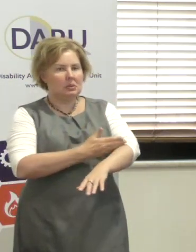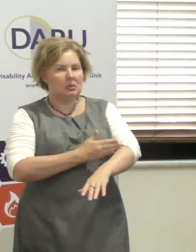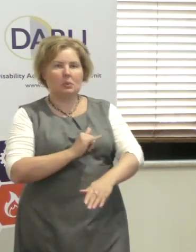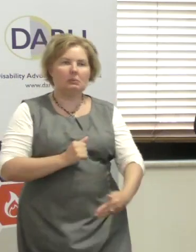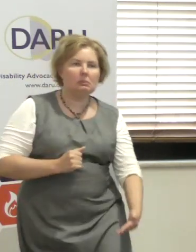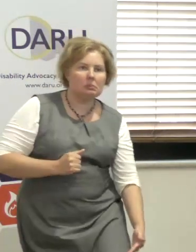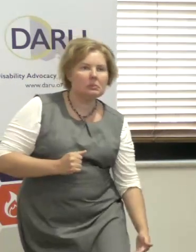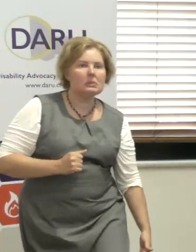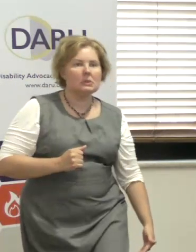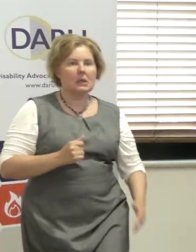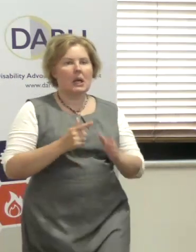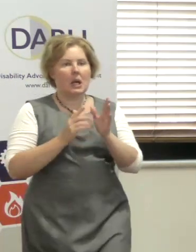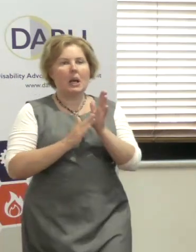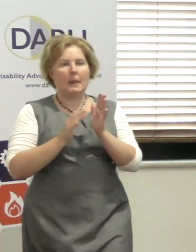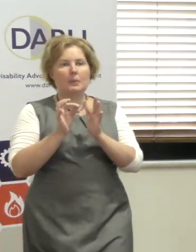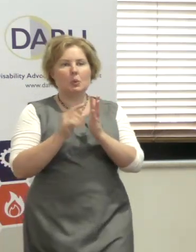there's a lot of amputees there.